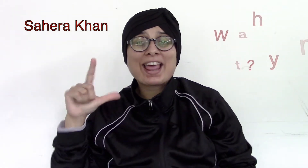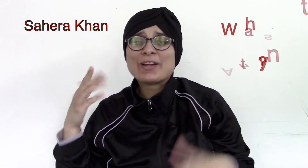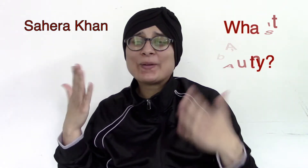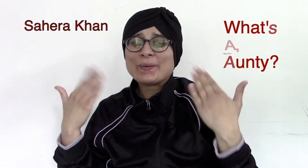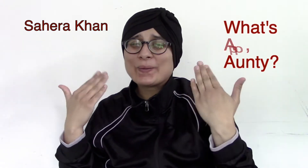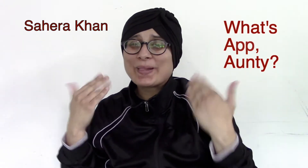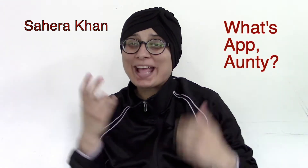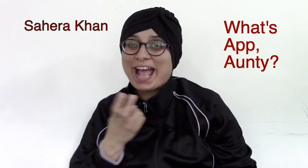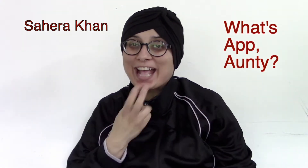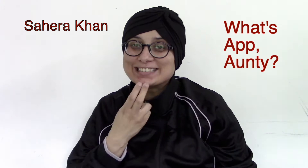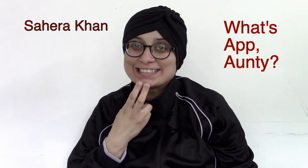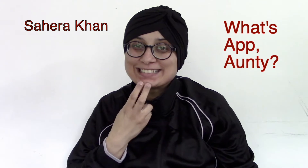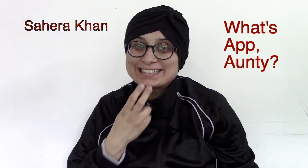What's up, Aunty?